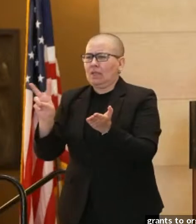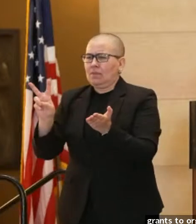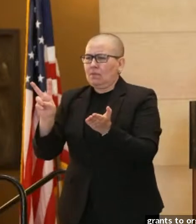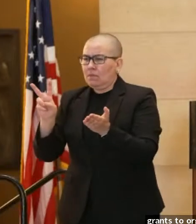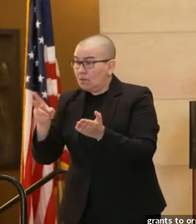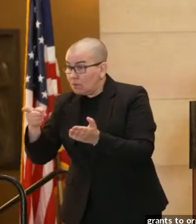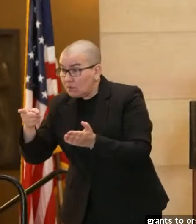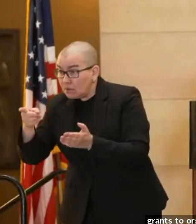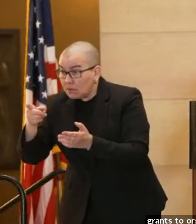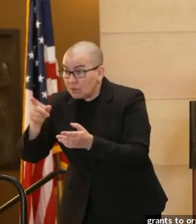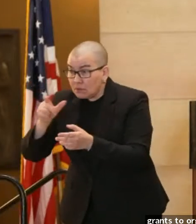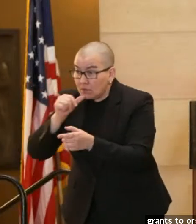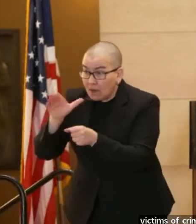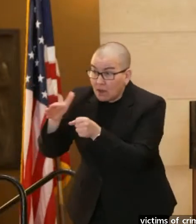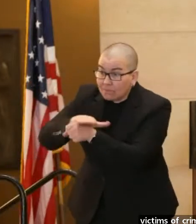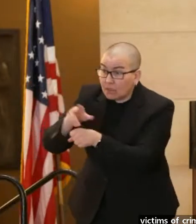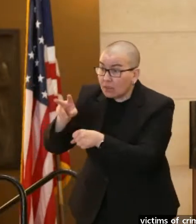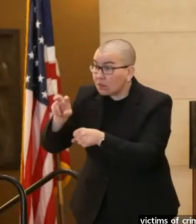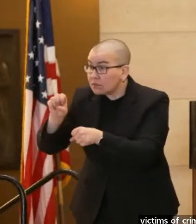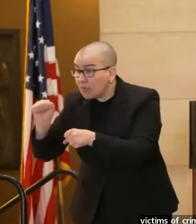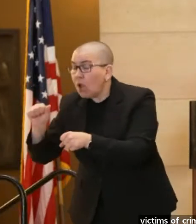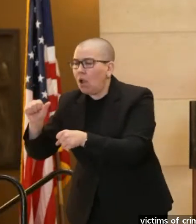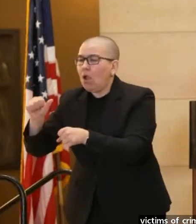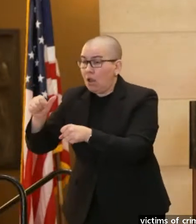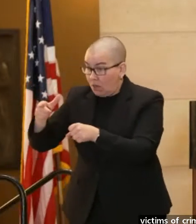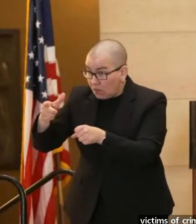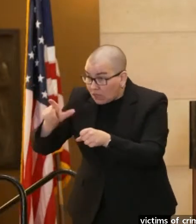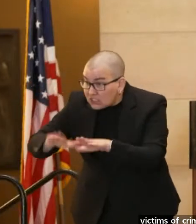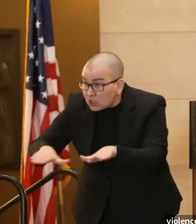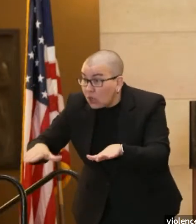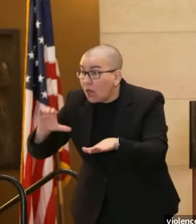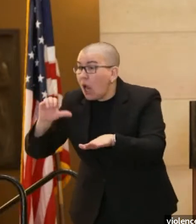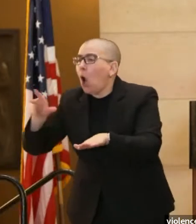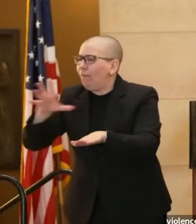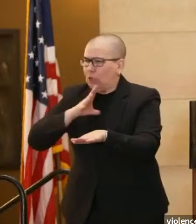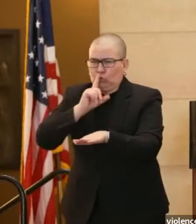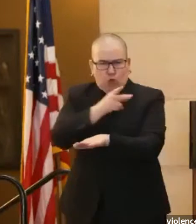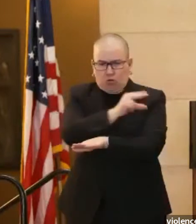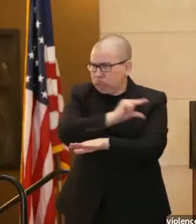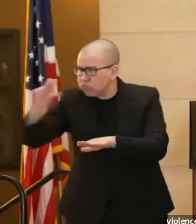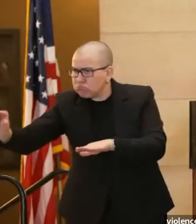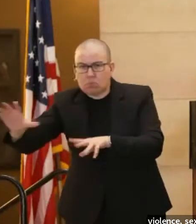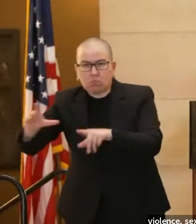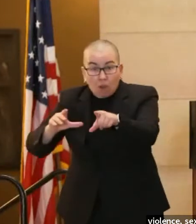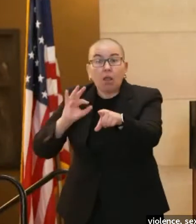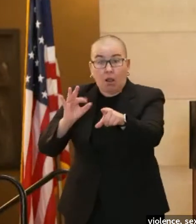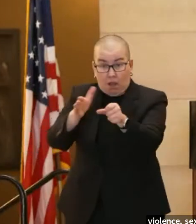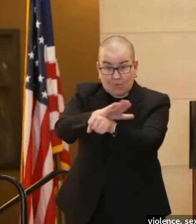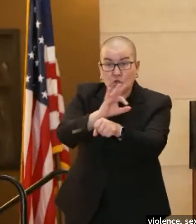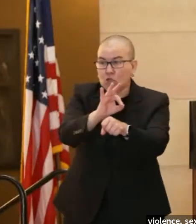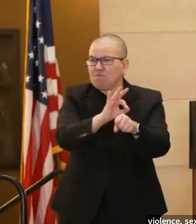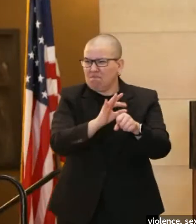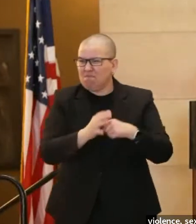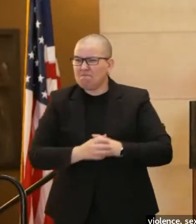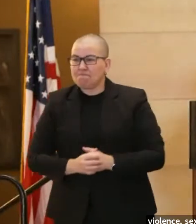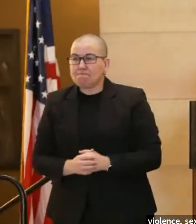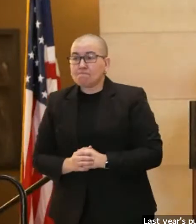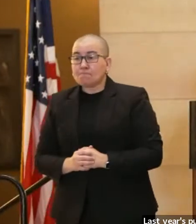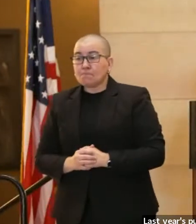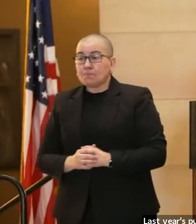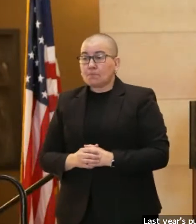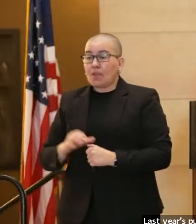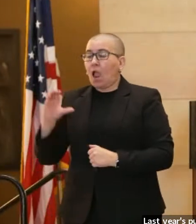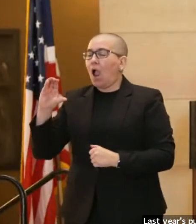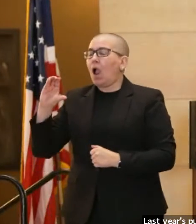domestic violence, sexual assault, or child abuse services. Last year's Public Safety and Judiciary Omnibus Bill also made